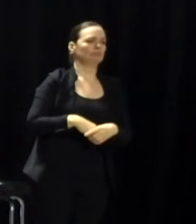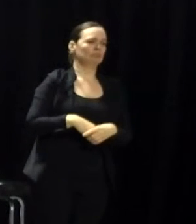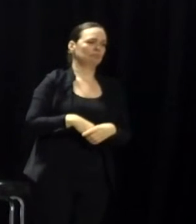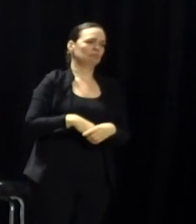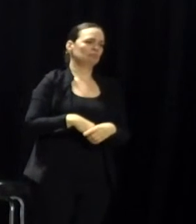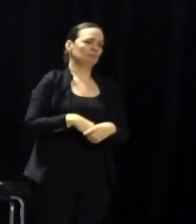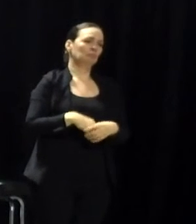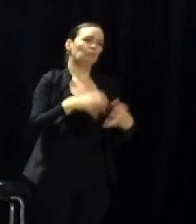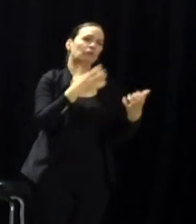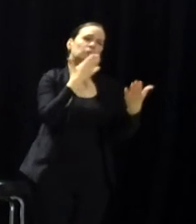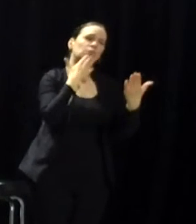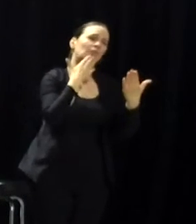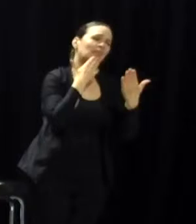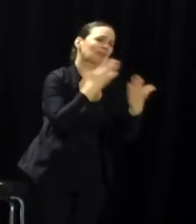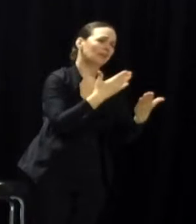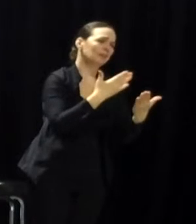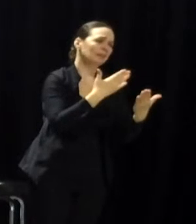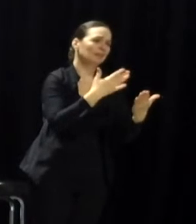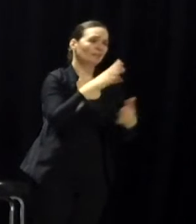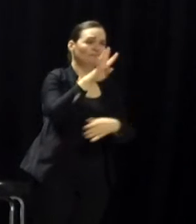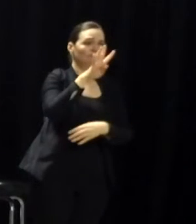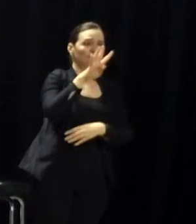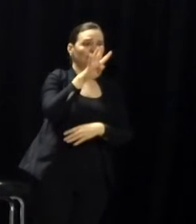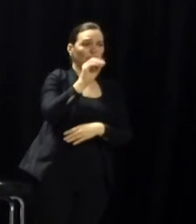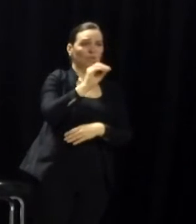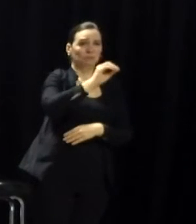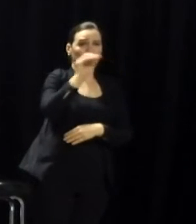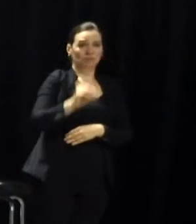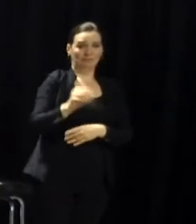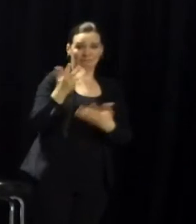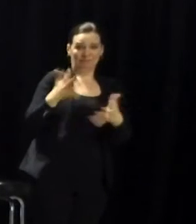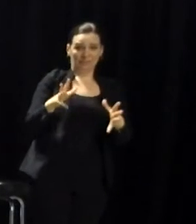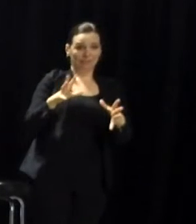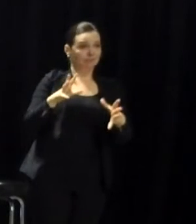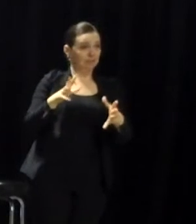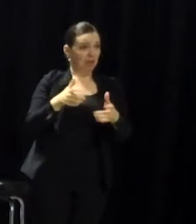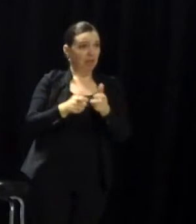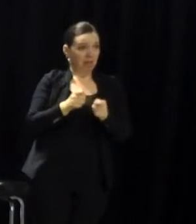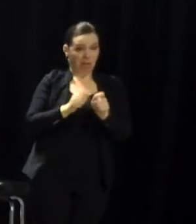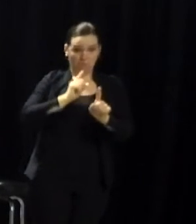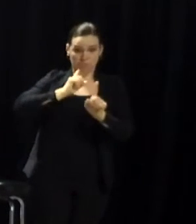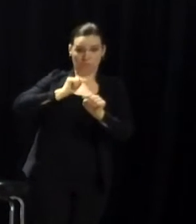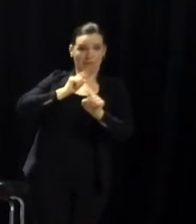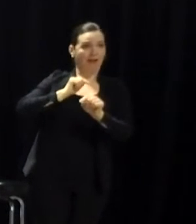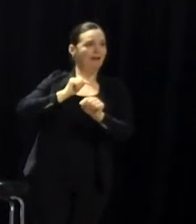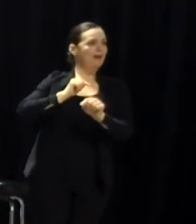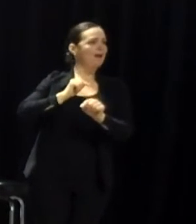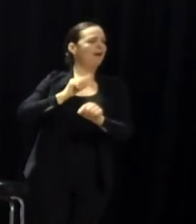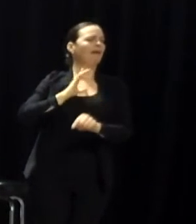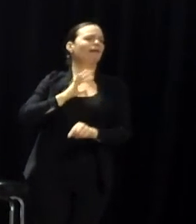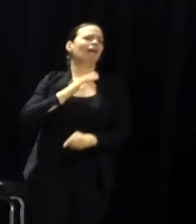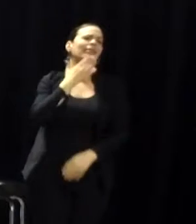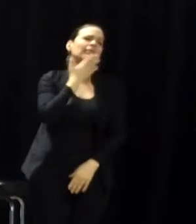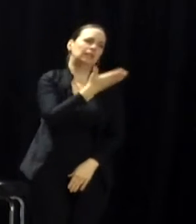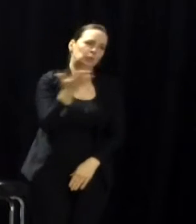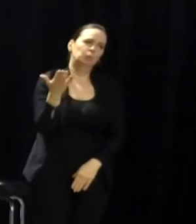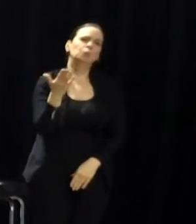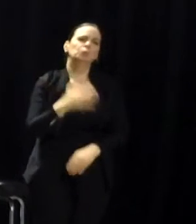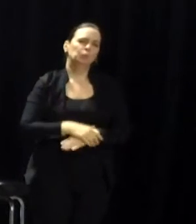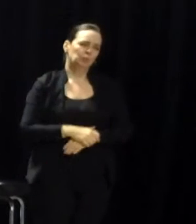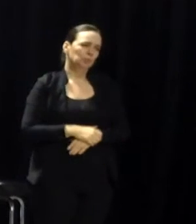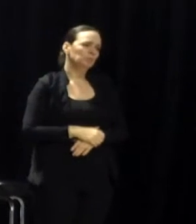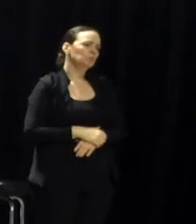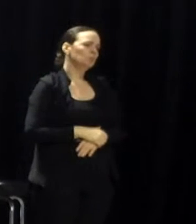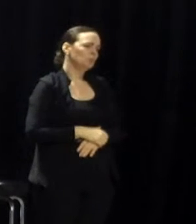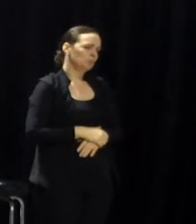people. About 40% of the people who've received the text have filled out the questionnaire. Thank you. That helps out tremendously. It helps